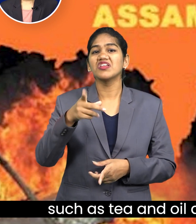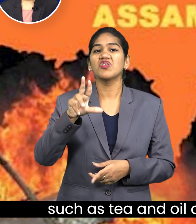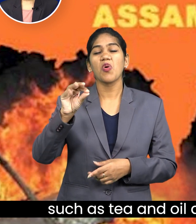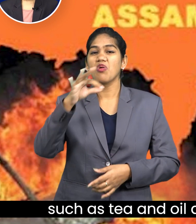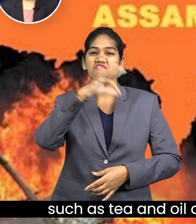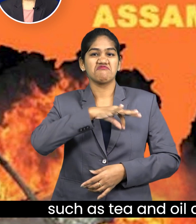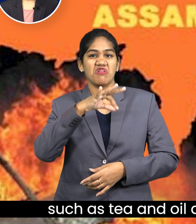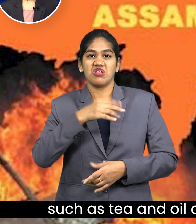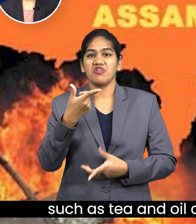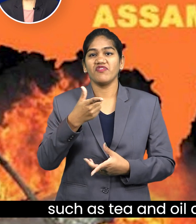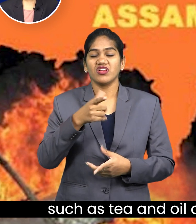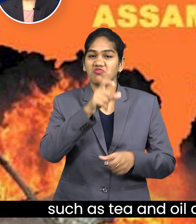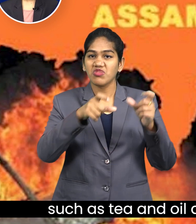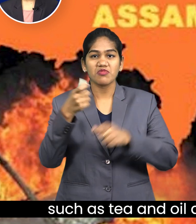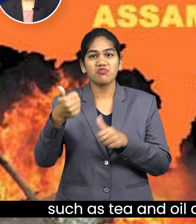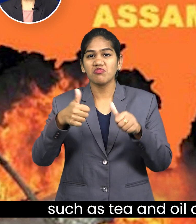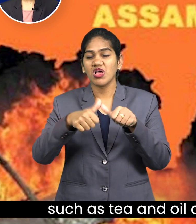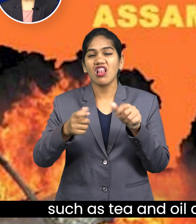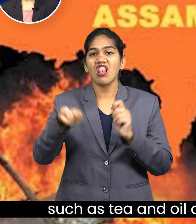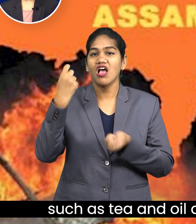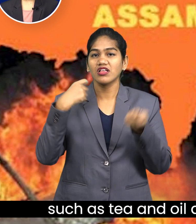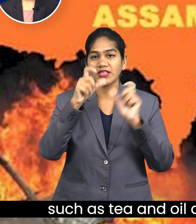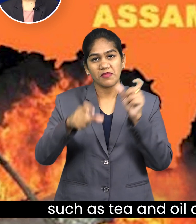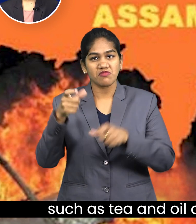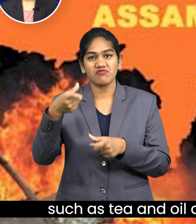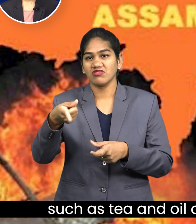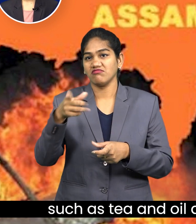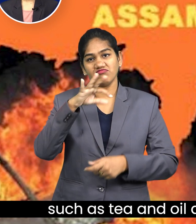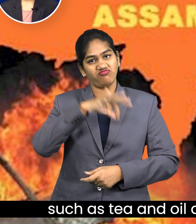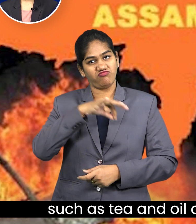And it did not benefit the locals.